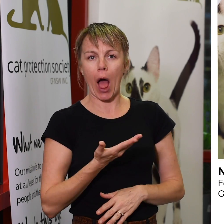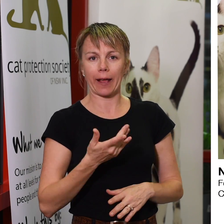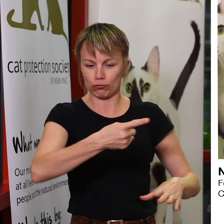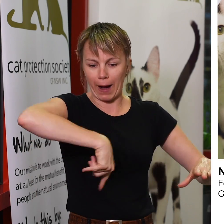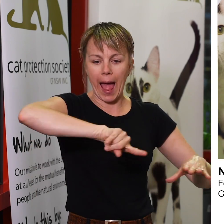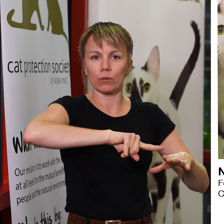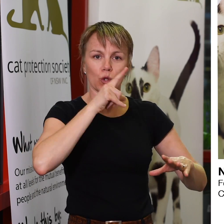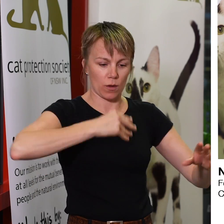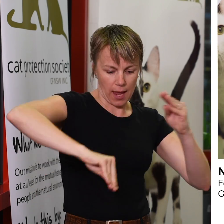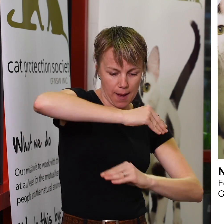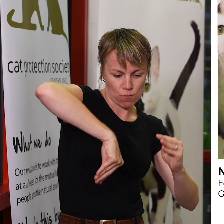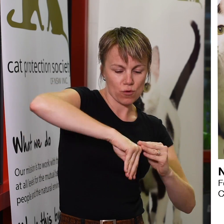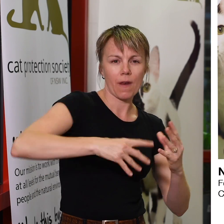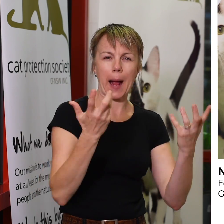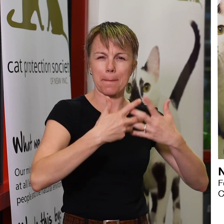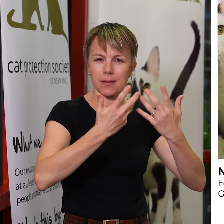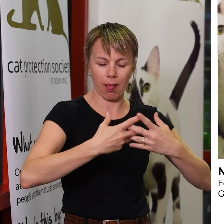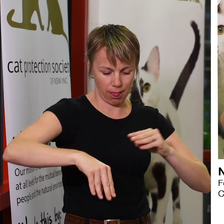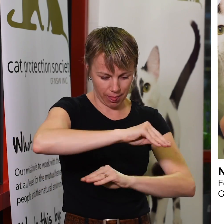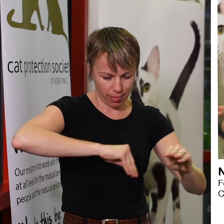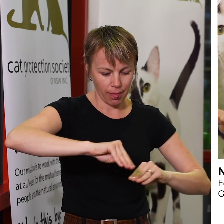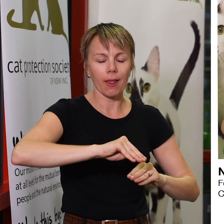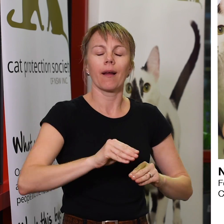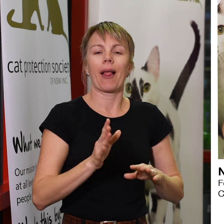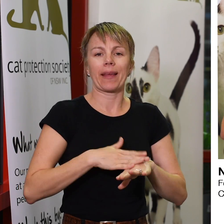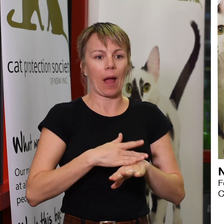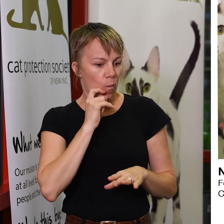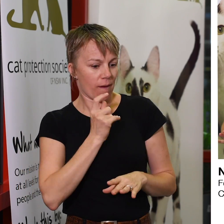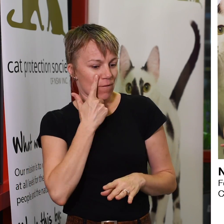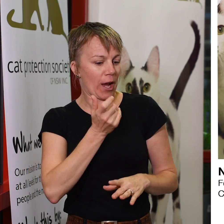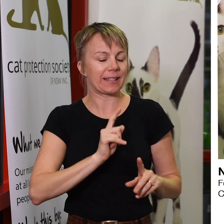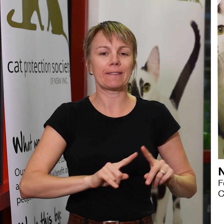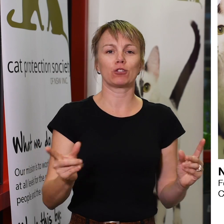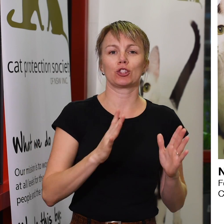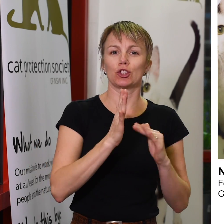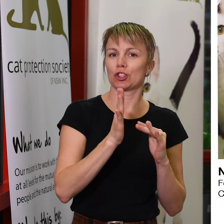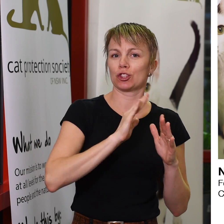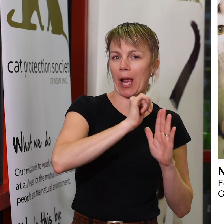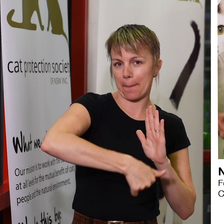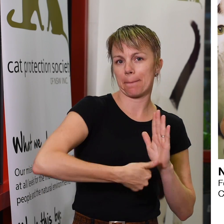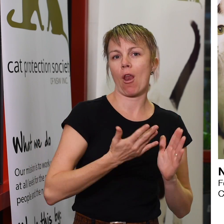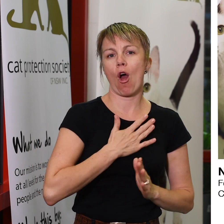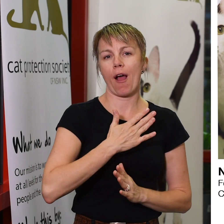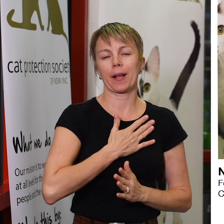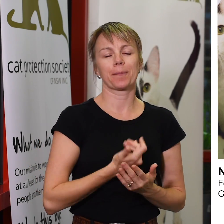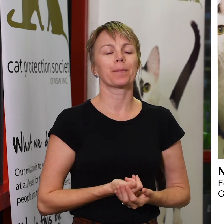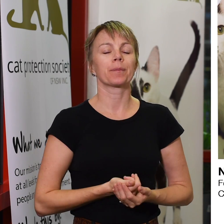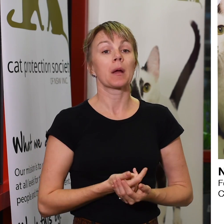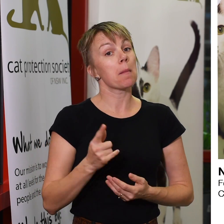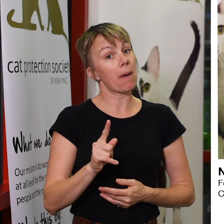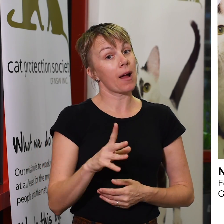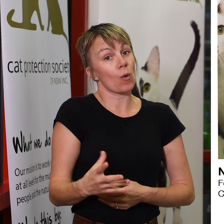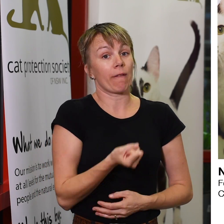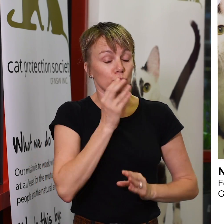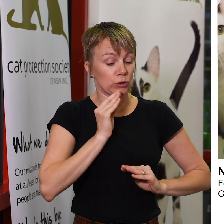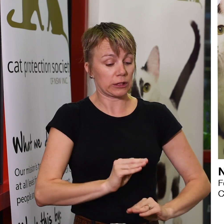one, then you can move it and it becomes a weird shape and they can scratch on that. So there's a lot of options for scratch posts, but it is a case of training your cat to